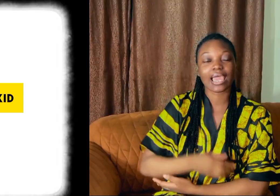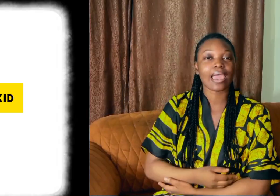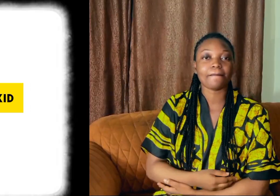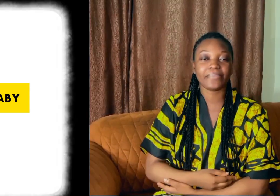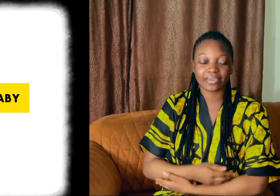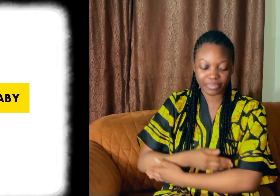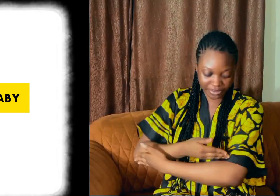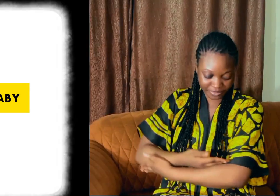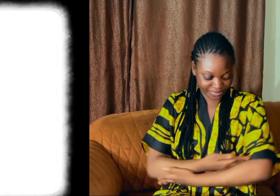baby.